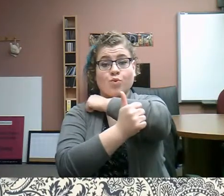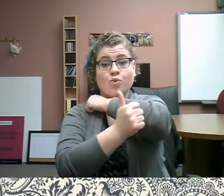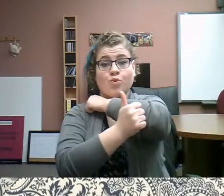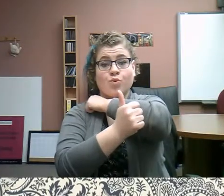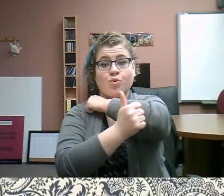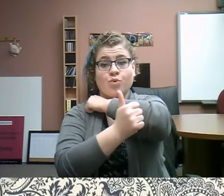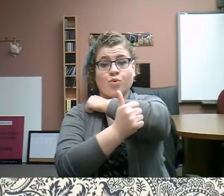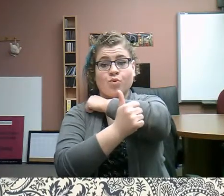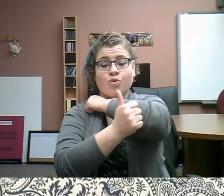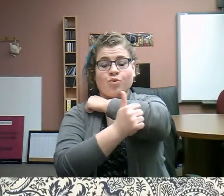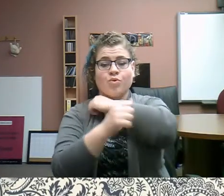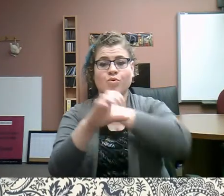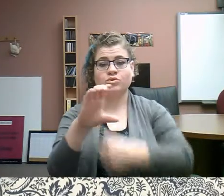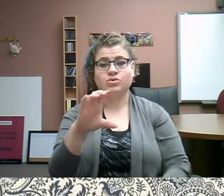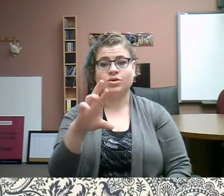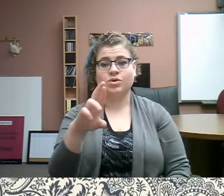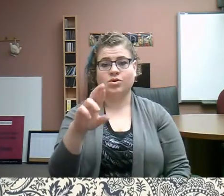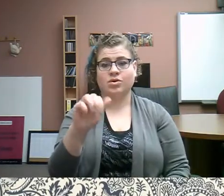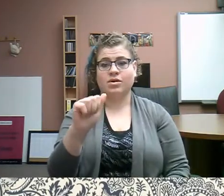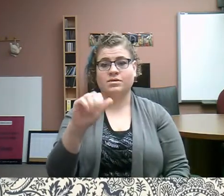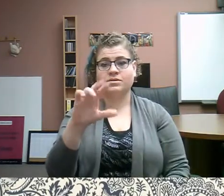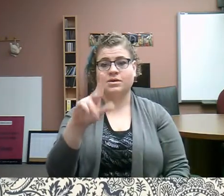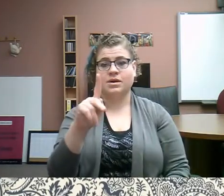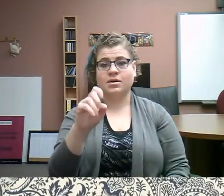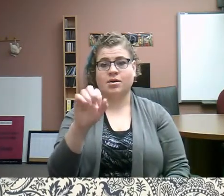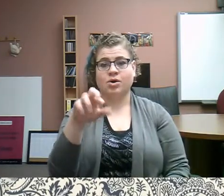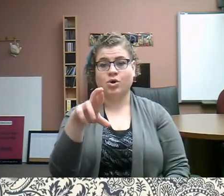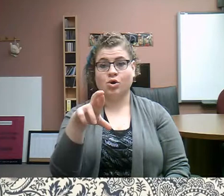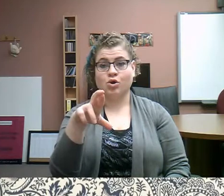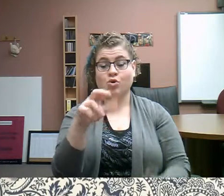Maybe you'd like some crackers.